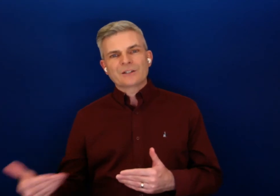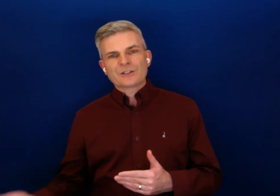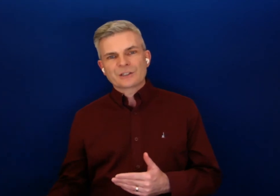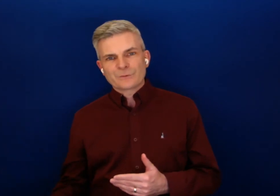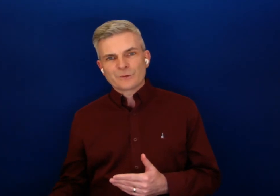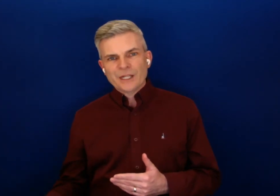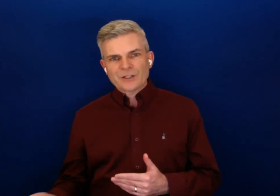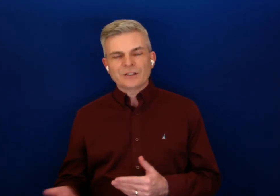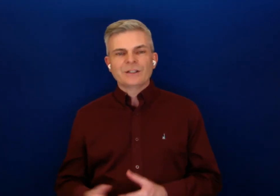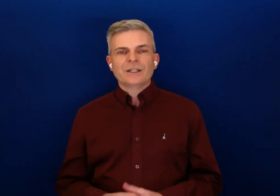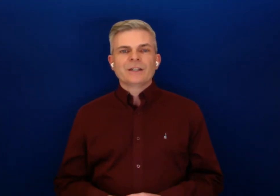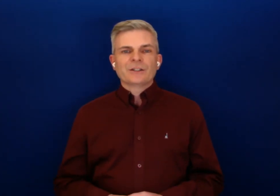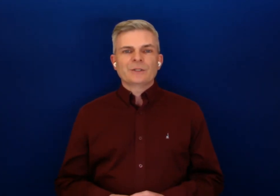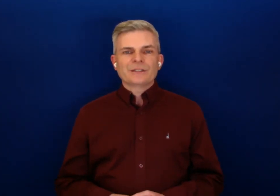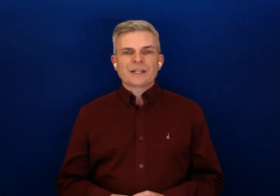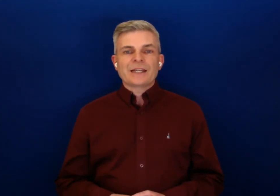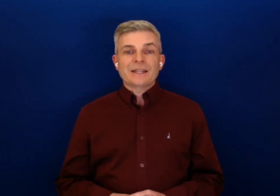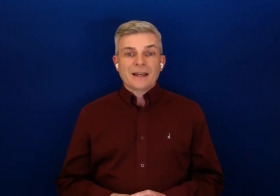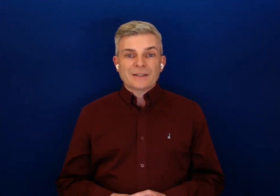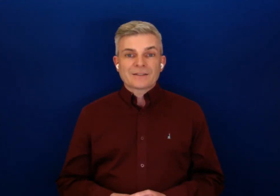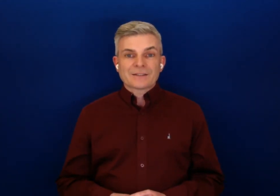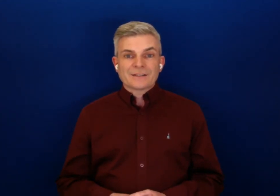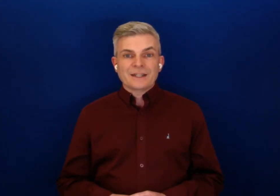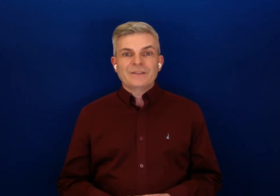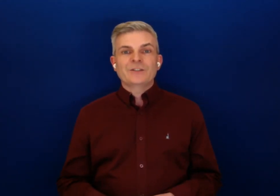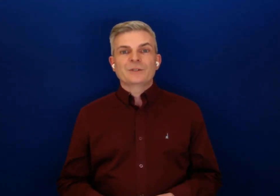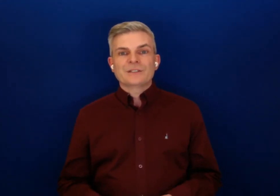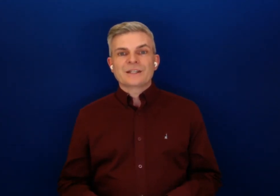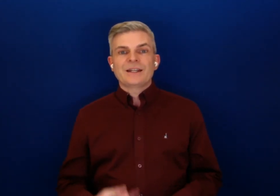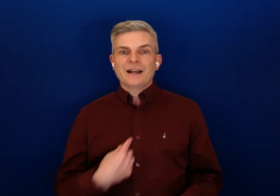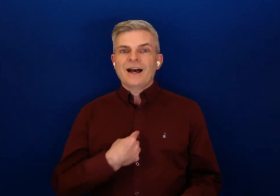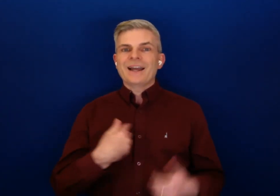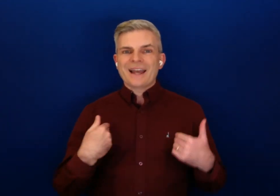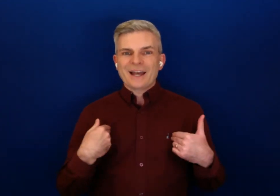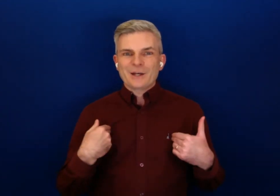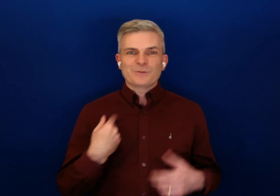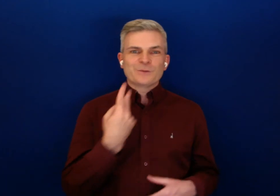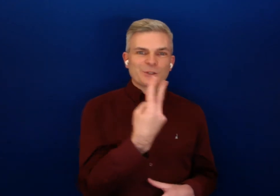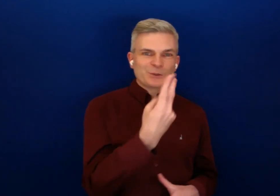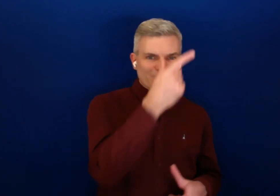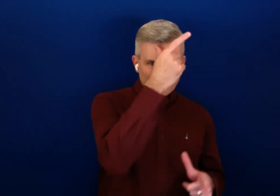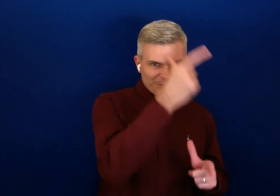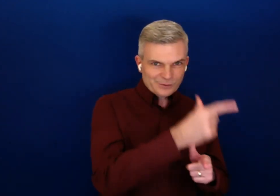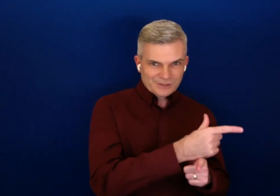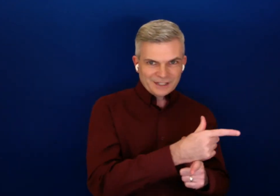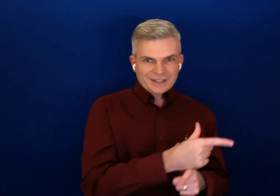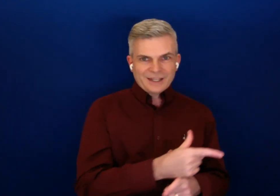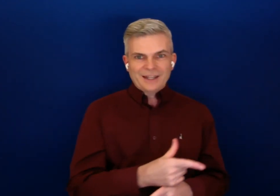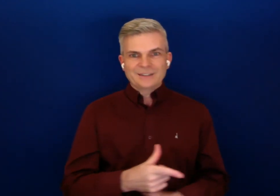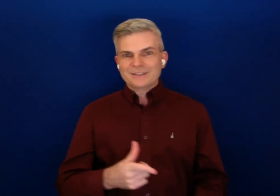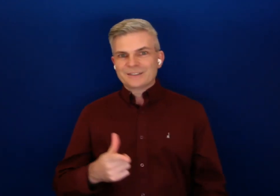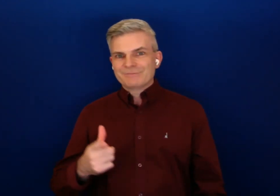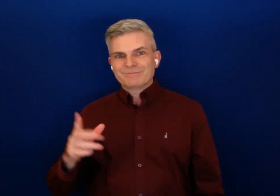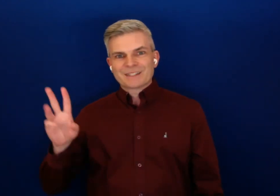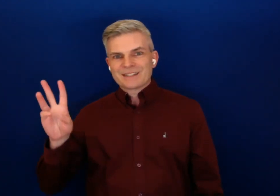additional information. You can say yes, and then you could say, I have two brothers and